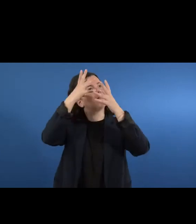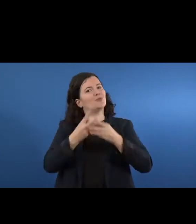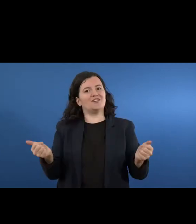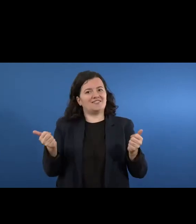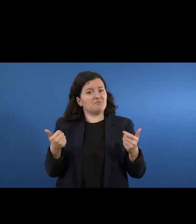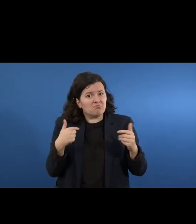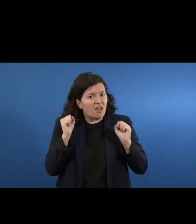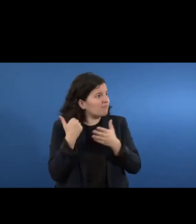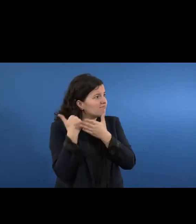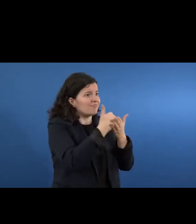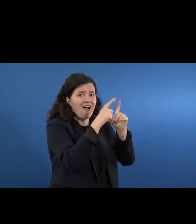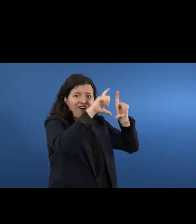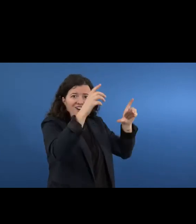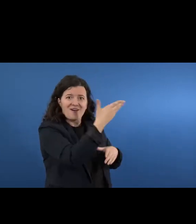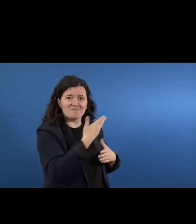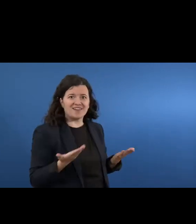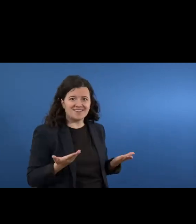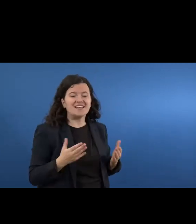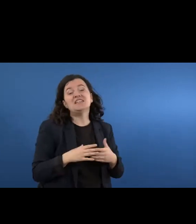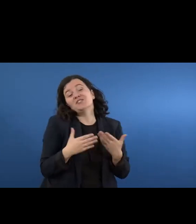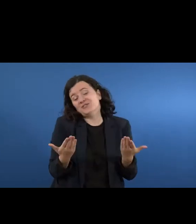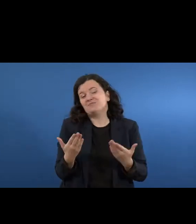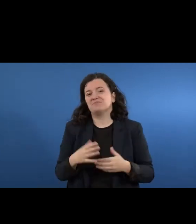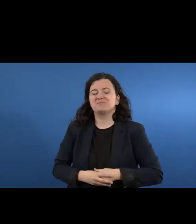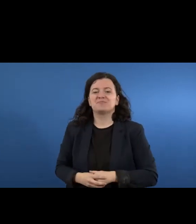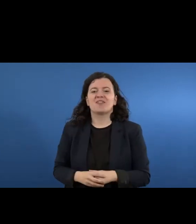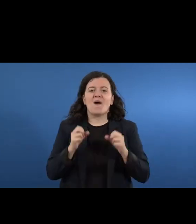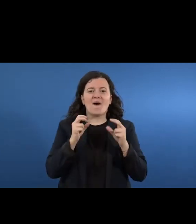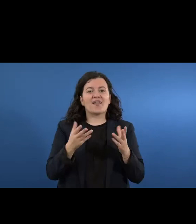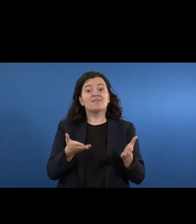Jim. Let's now go back to Karine.